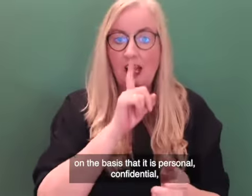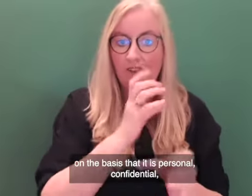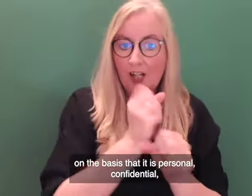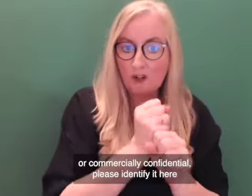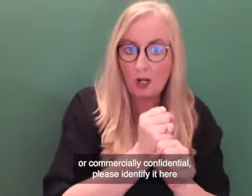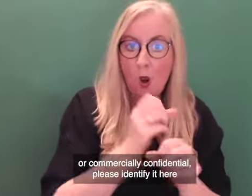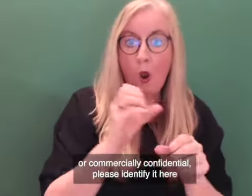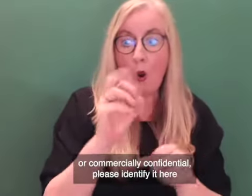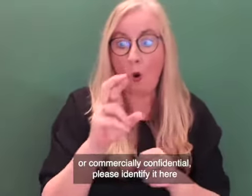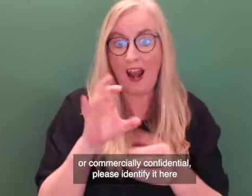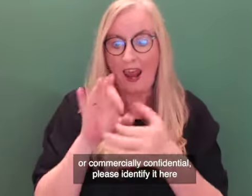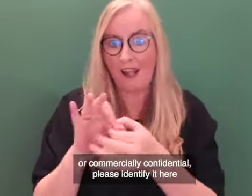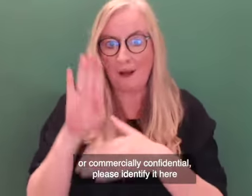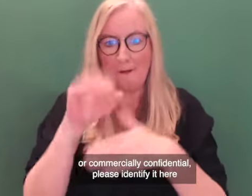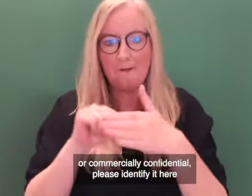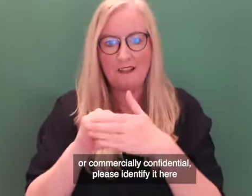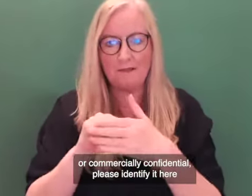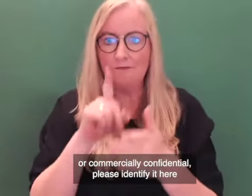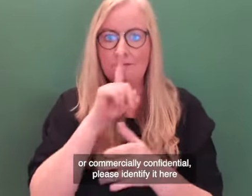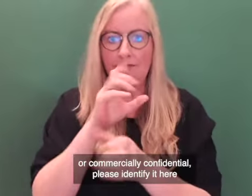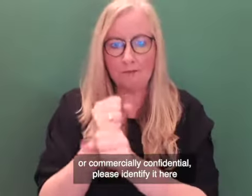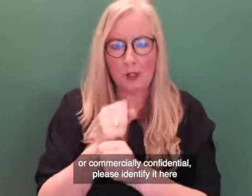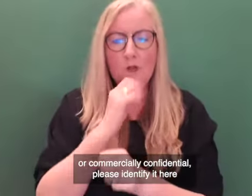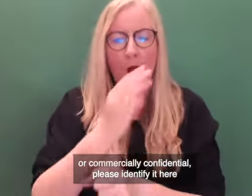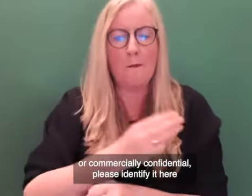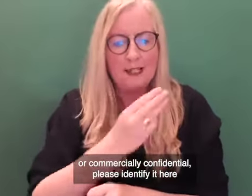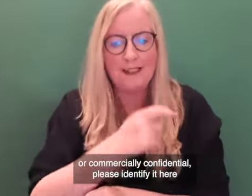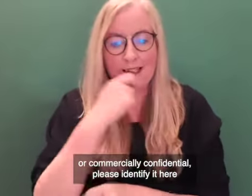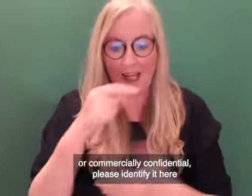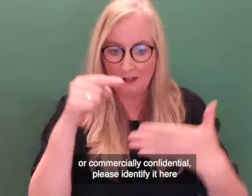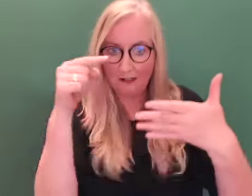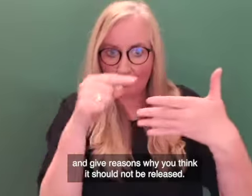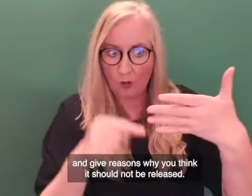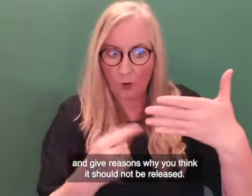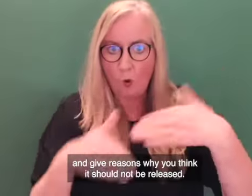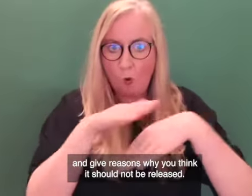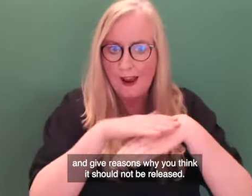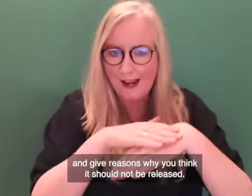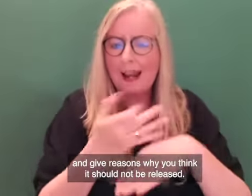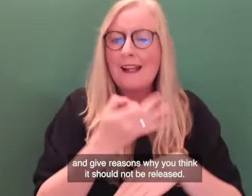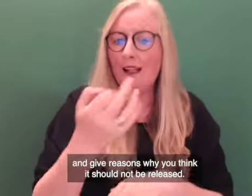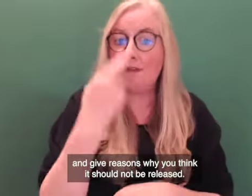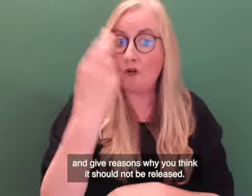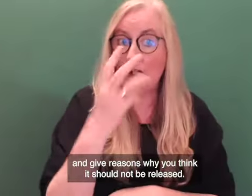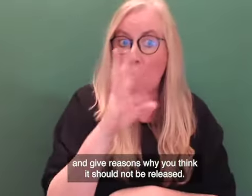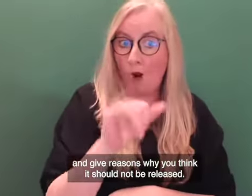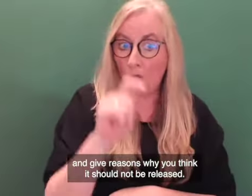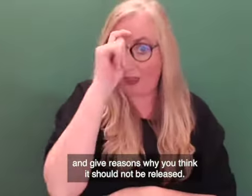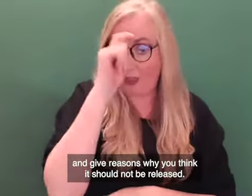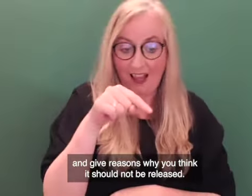confidential, or commercially confidential, please identify it here and give reasons why you think it should not